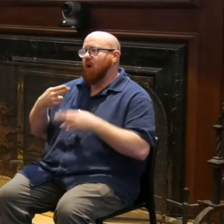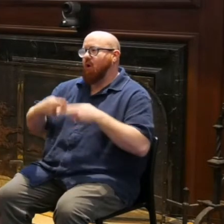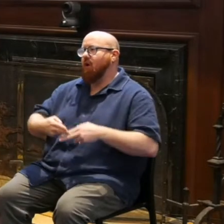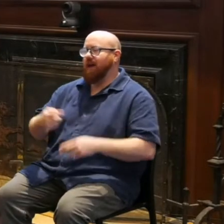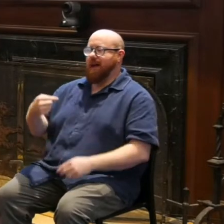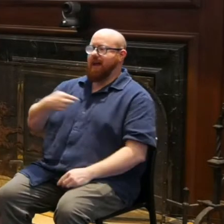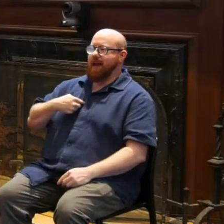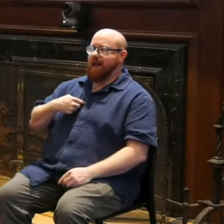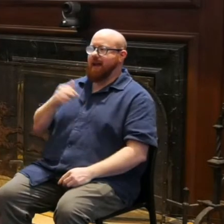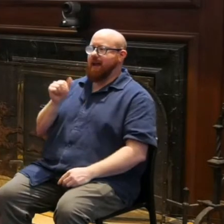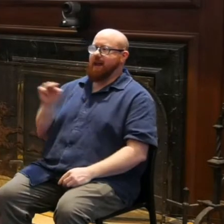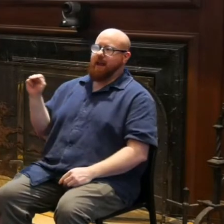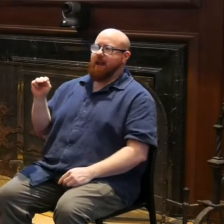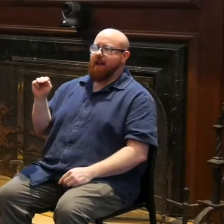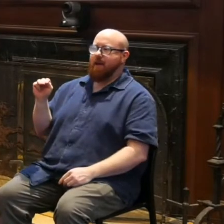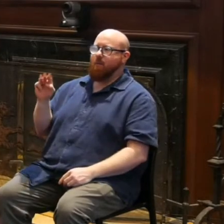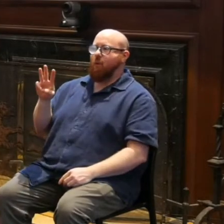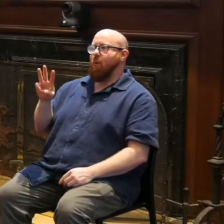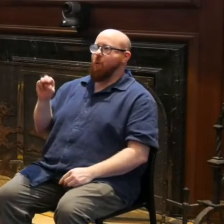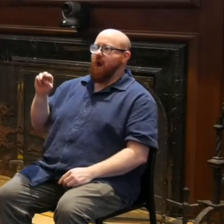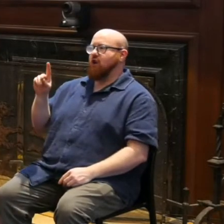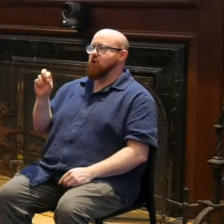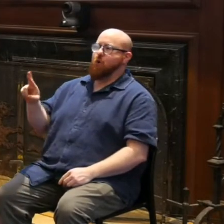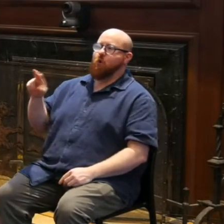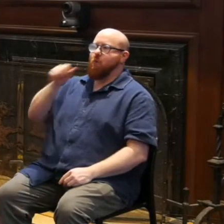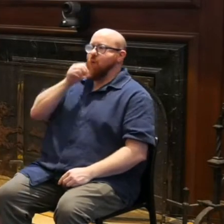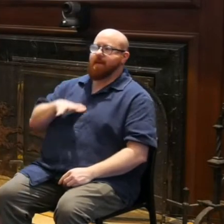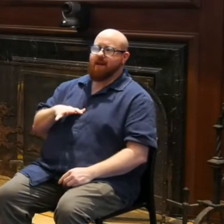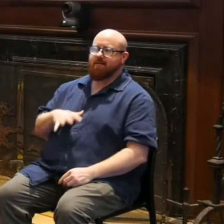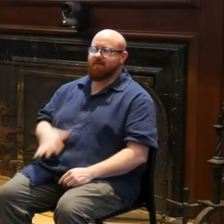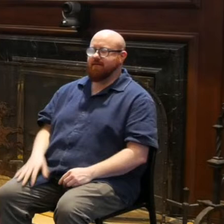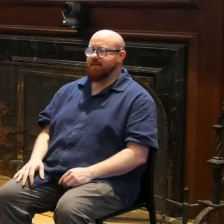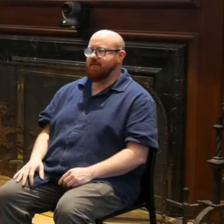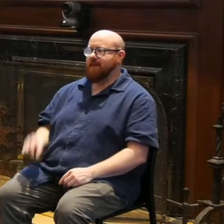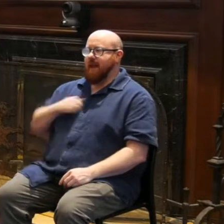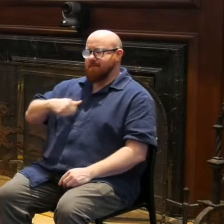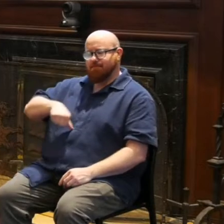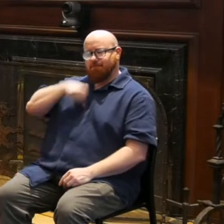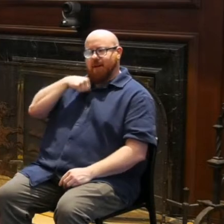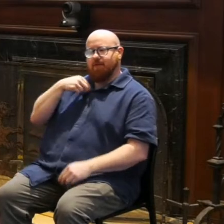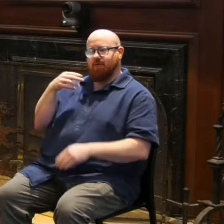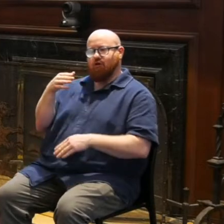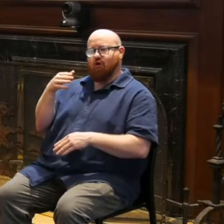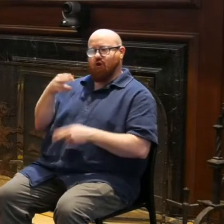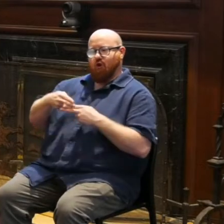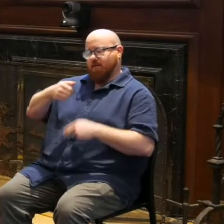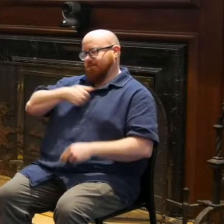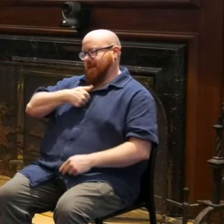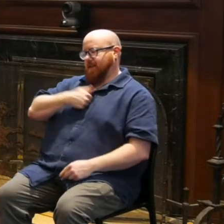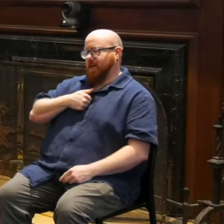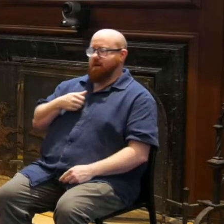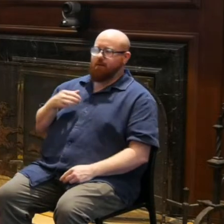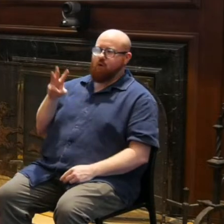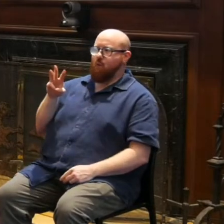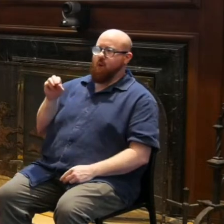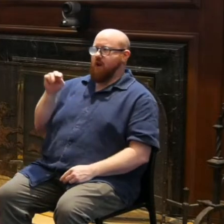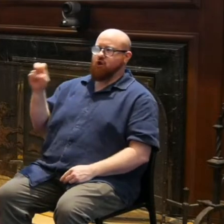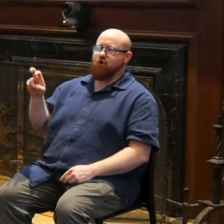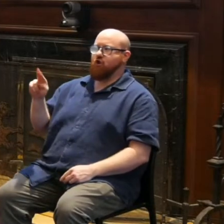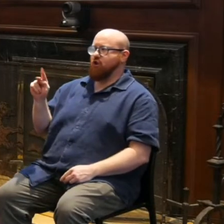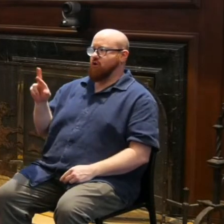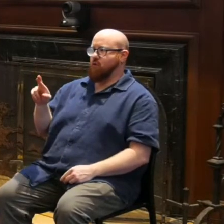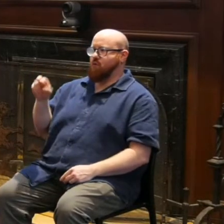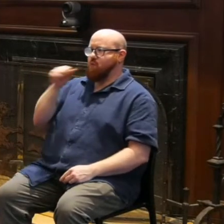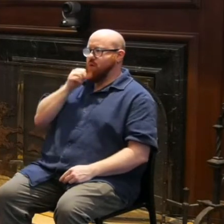Am Wonder Woman. I proudly call myself Wonder Woman. That's because I